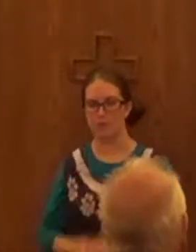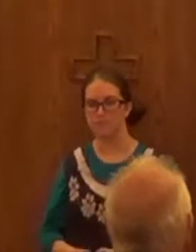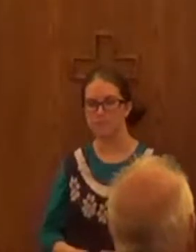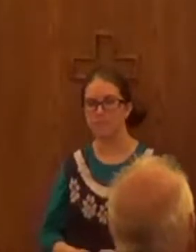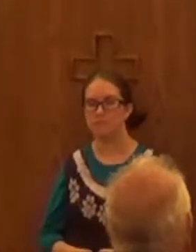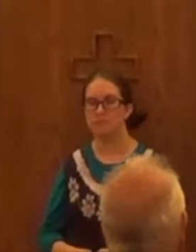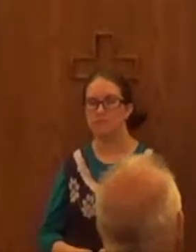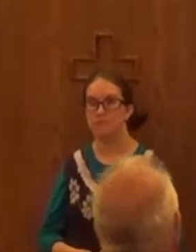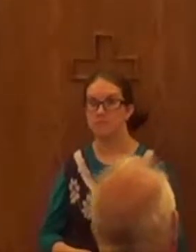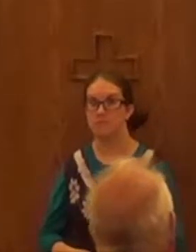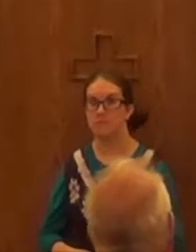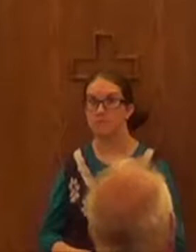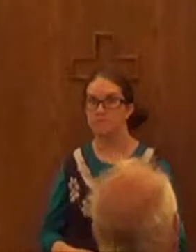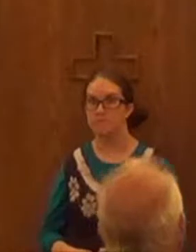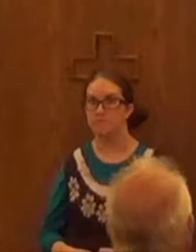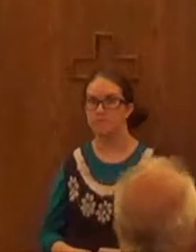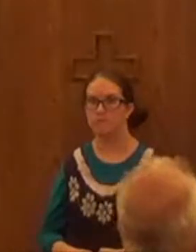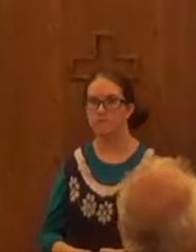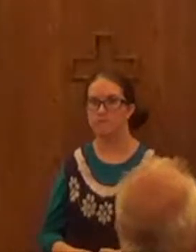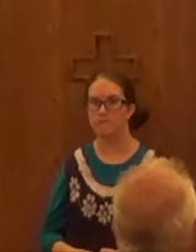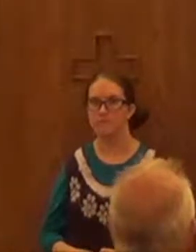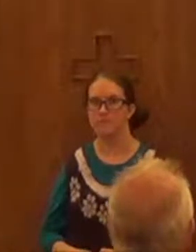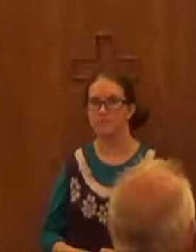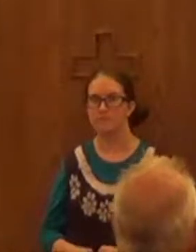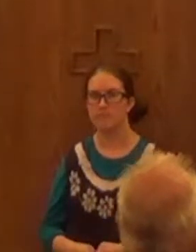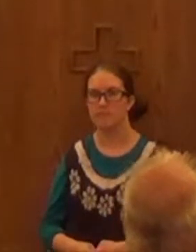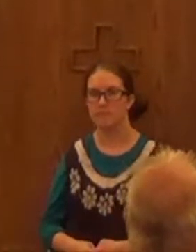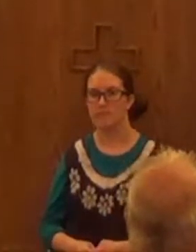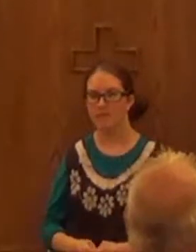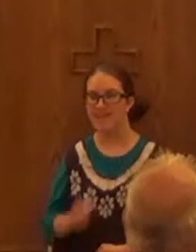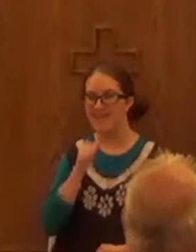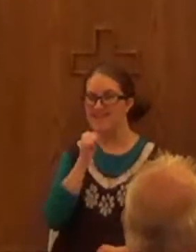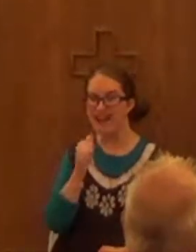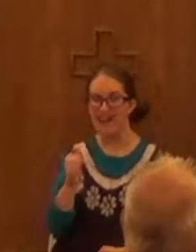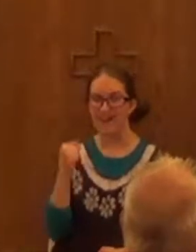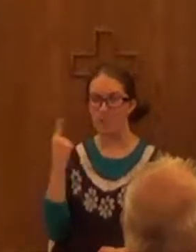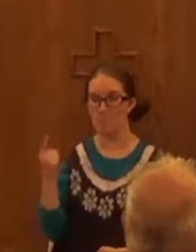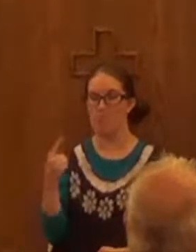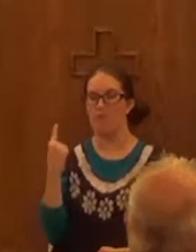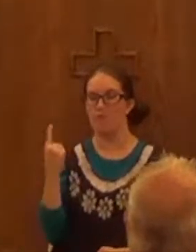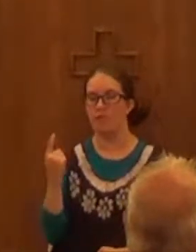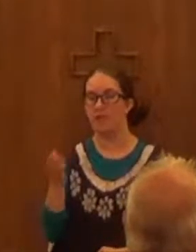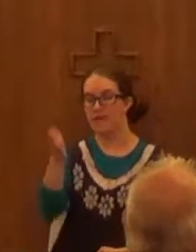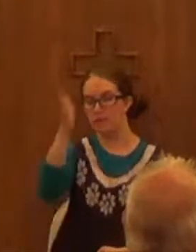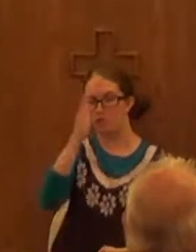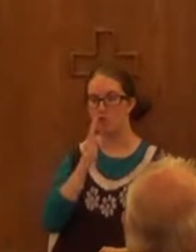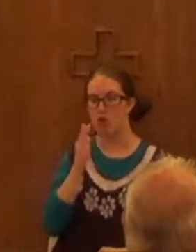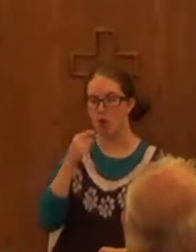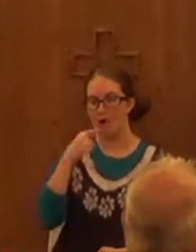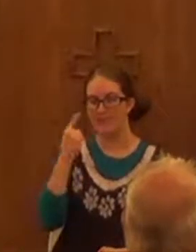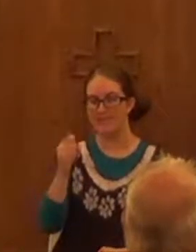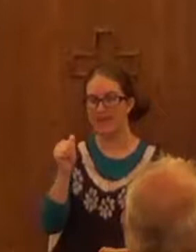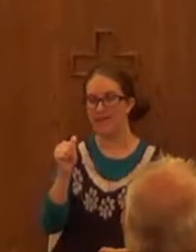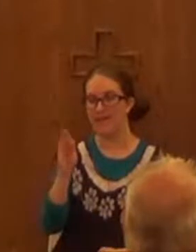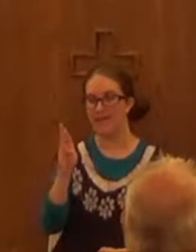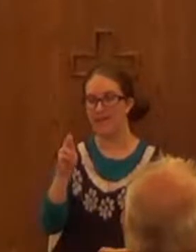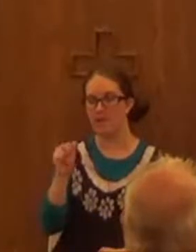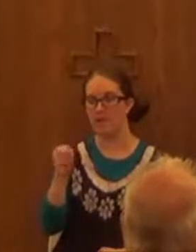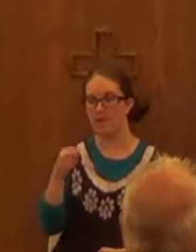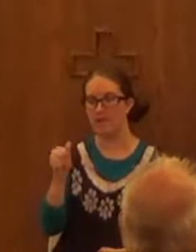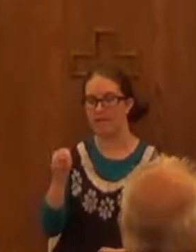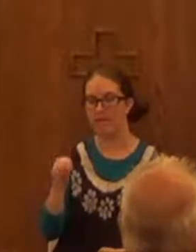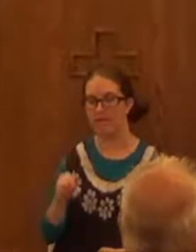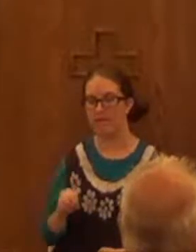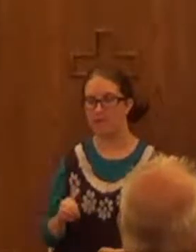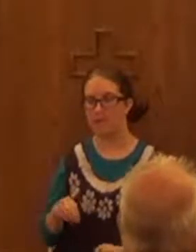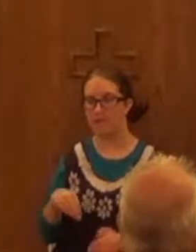Not only did God tell Abraham